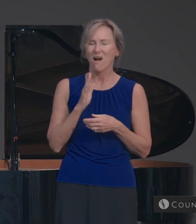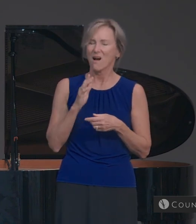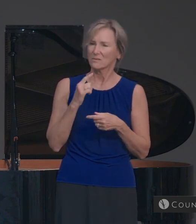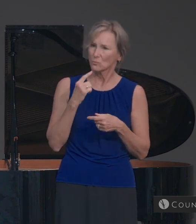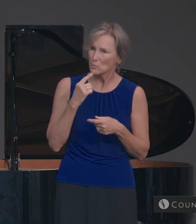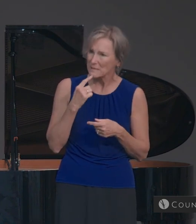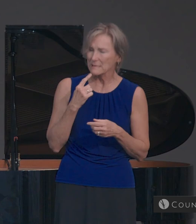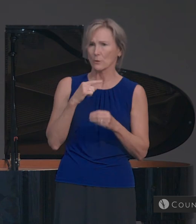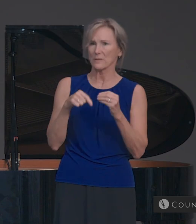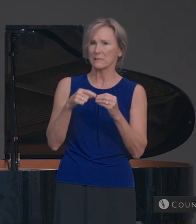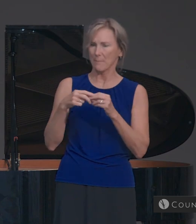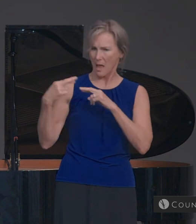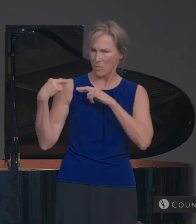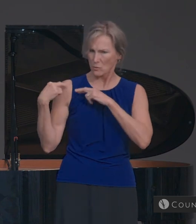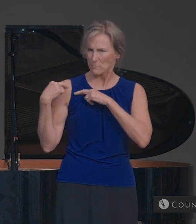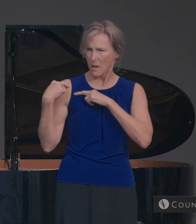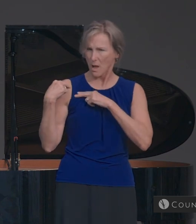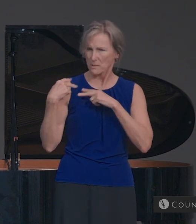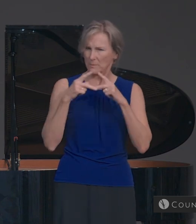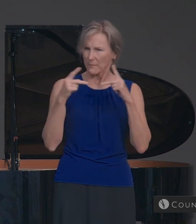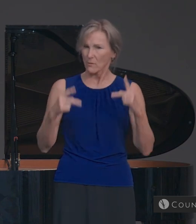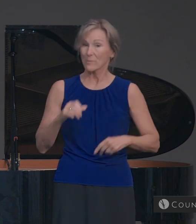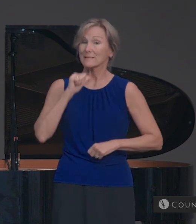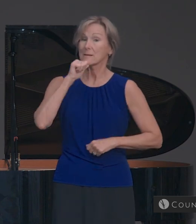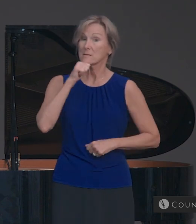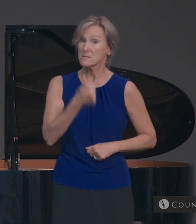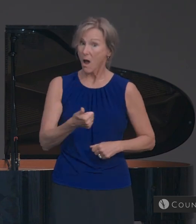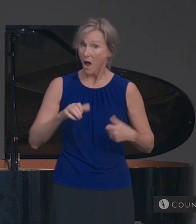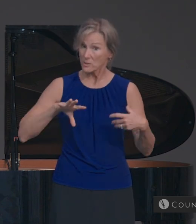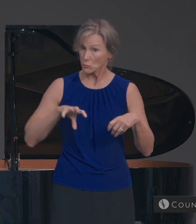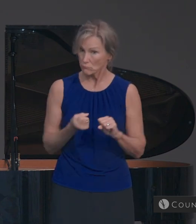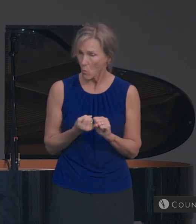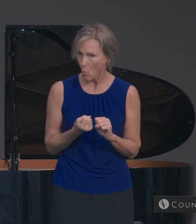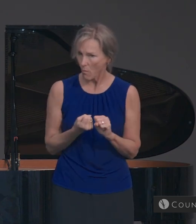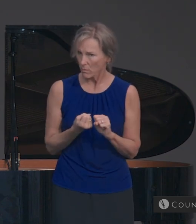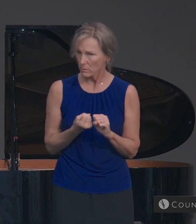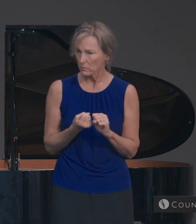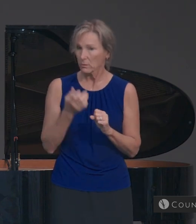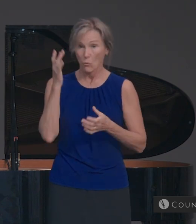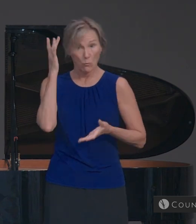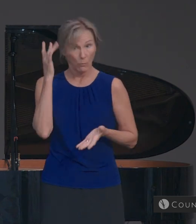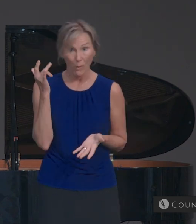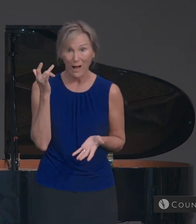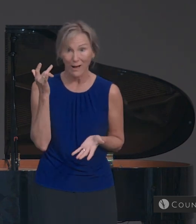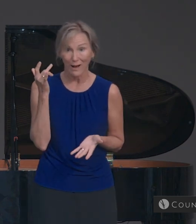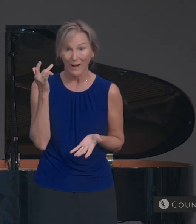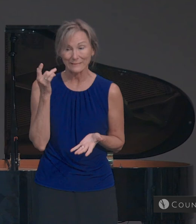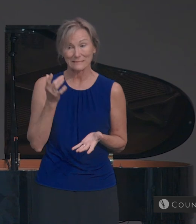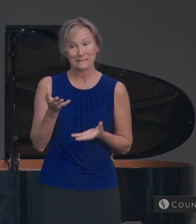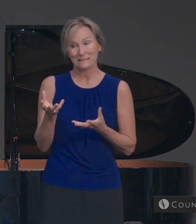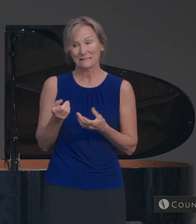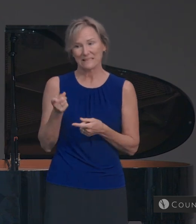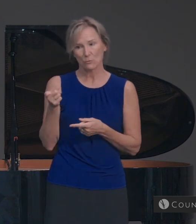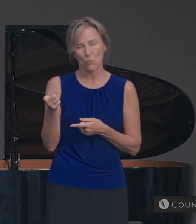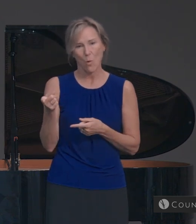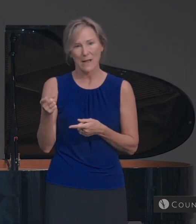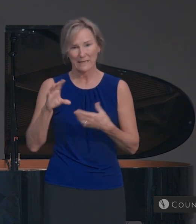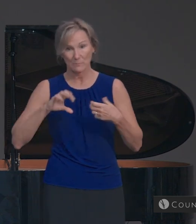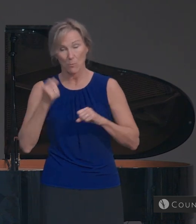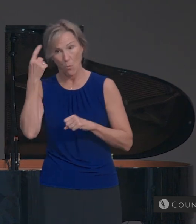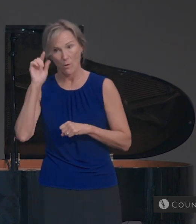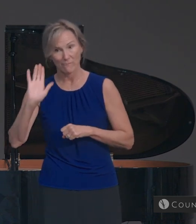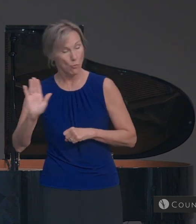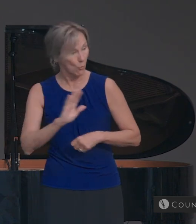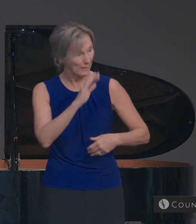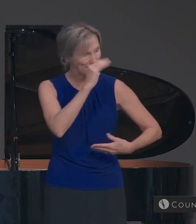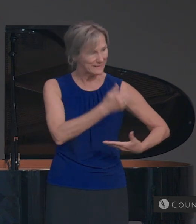not to mourn, not to ever show any kind of mourning, because why? What is wrong with that, God? Because they were